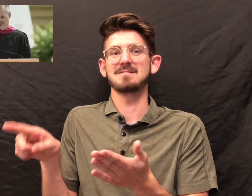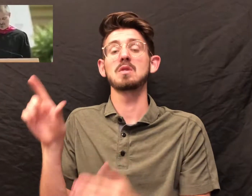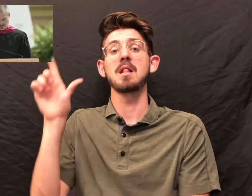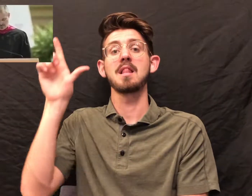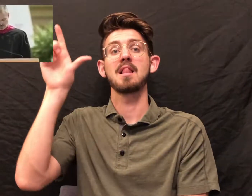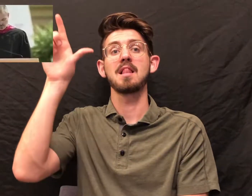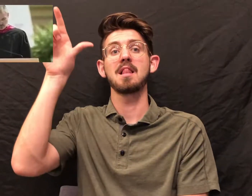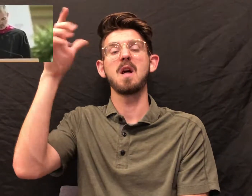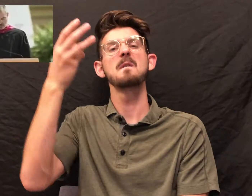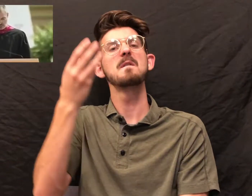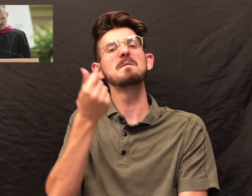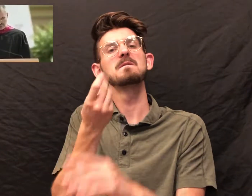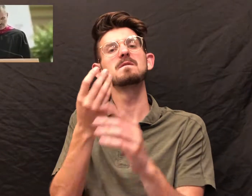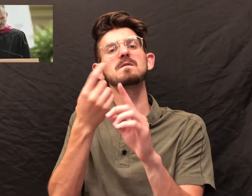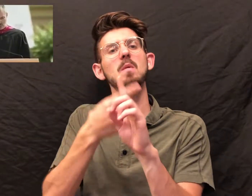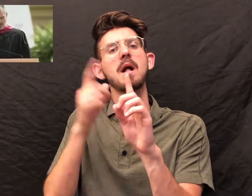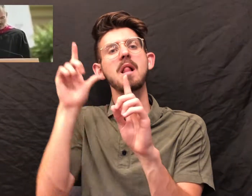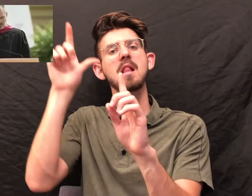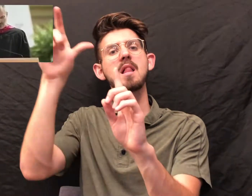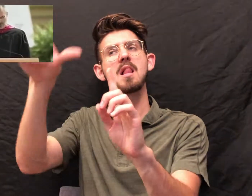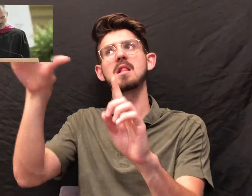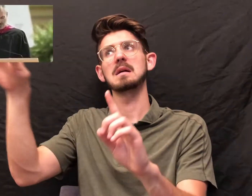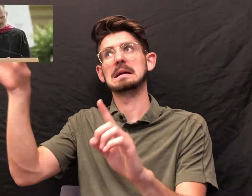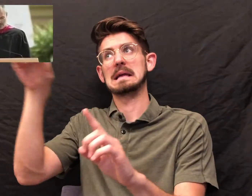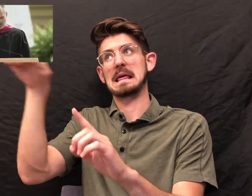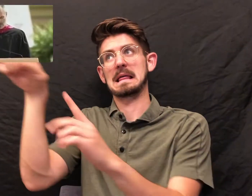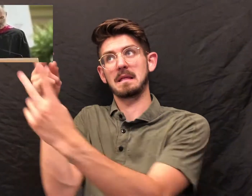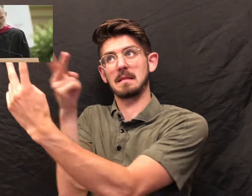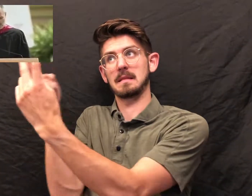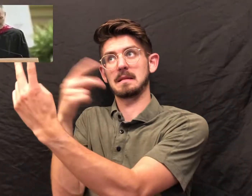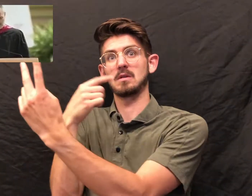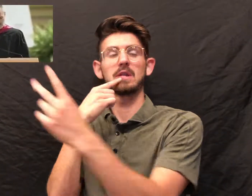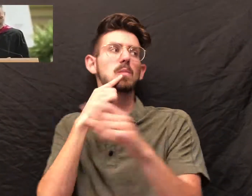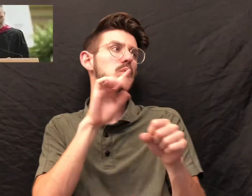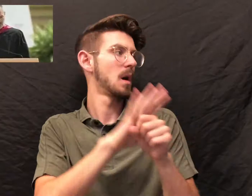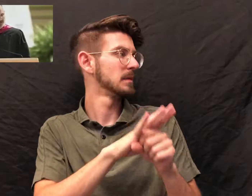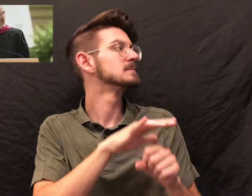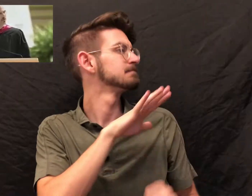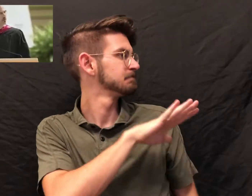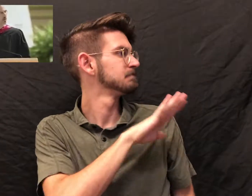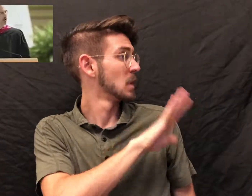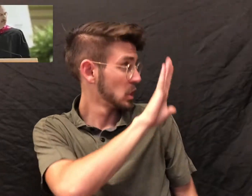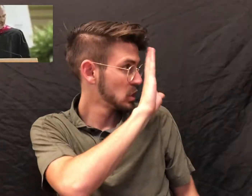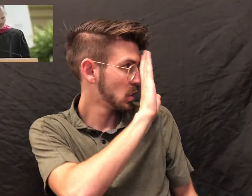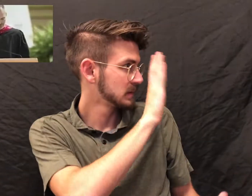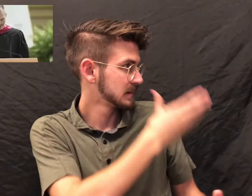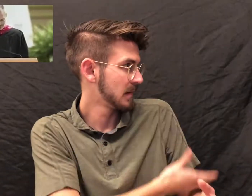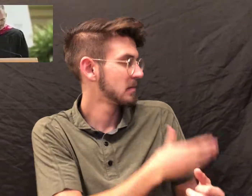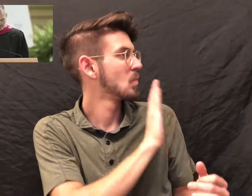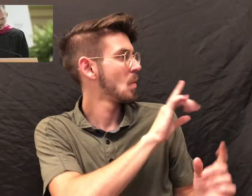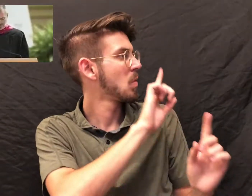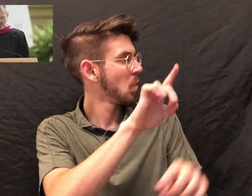parents promised that I would go to college. This was the start in my life.